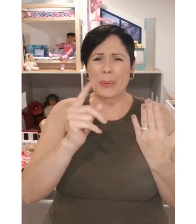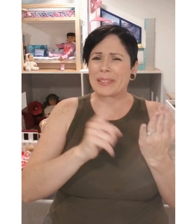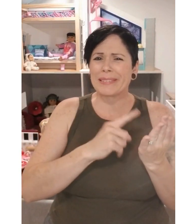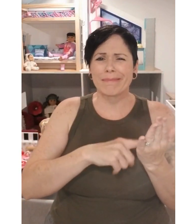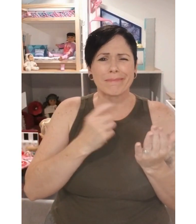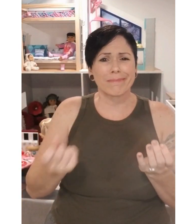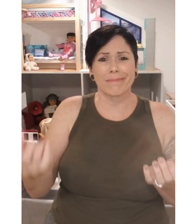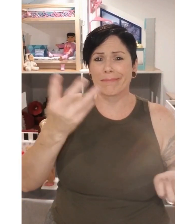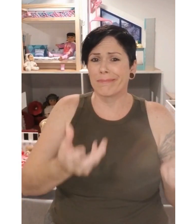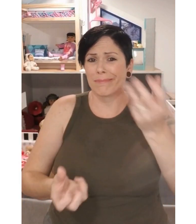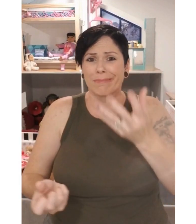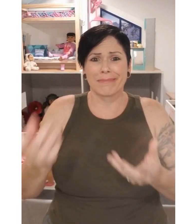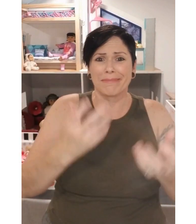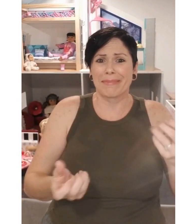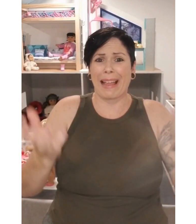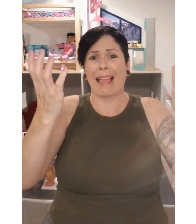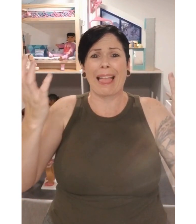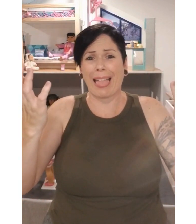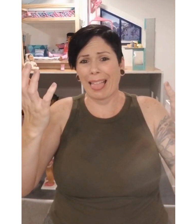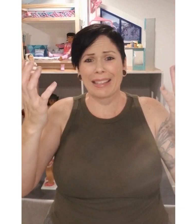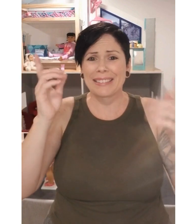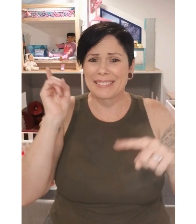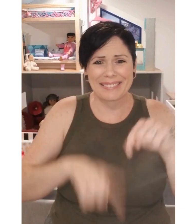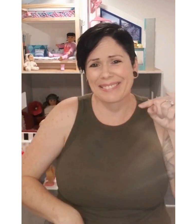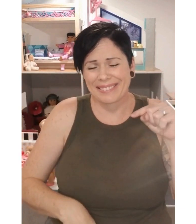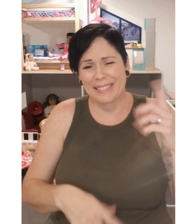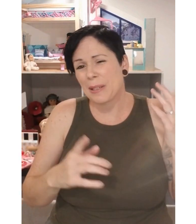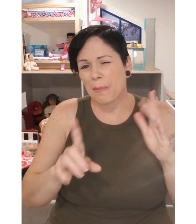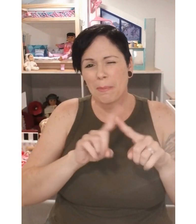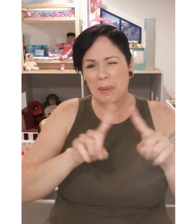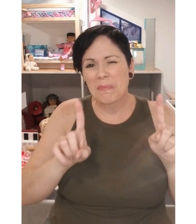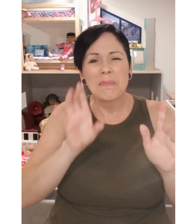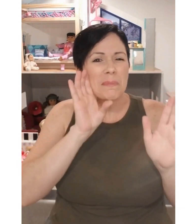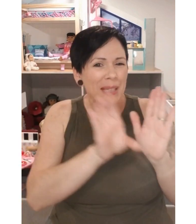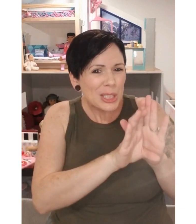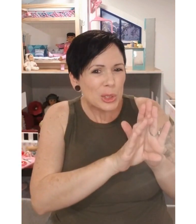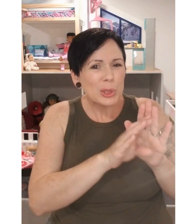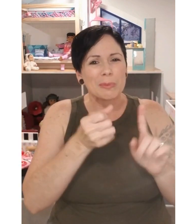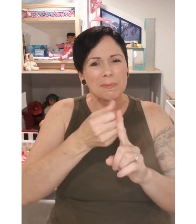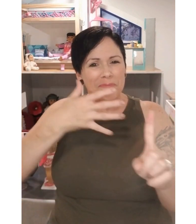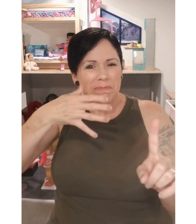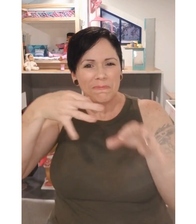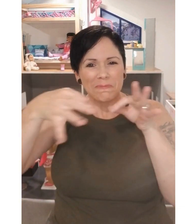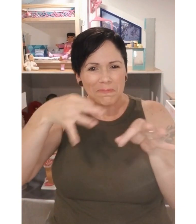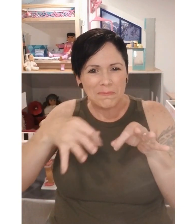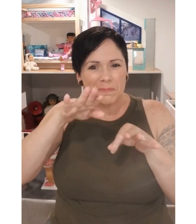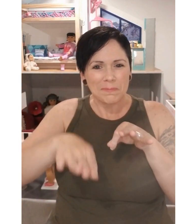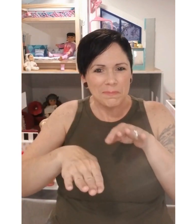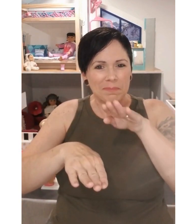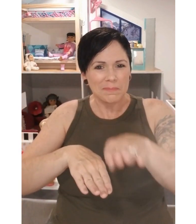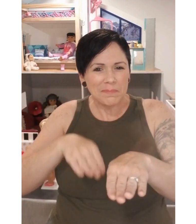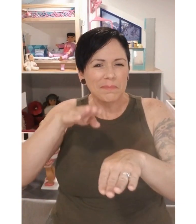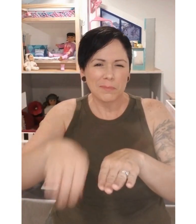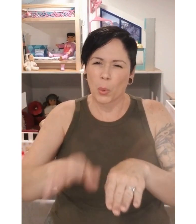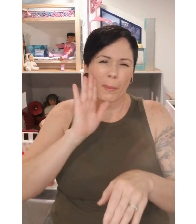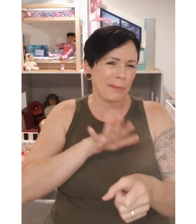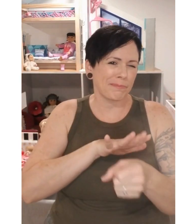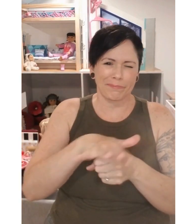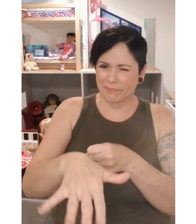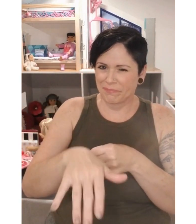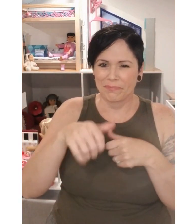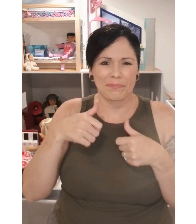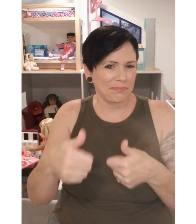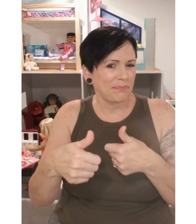things, but I think the description and the pictures will paint a clear enough picture. So here's what we started out